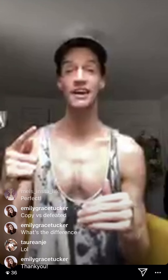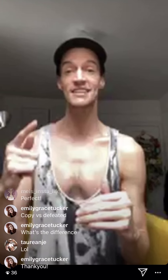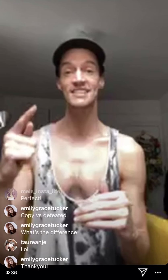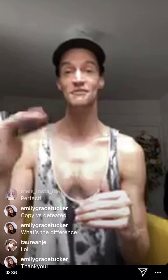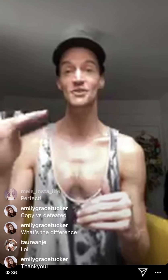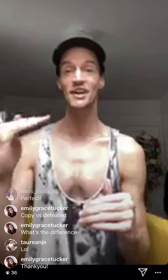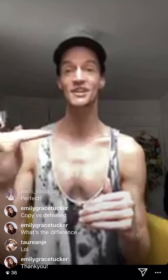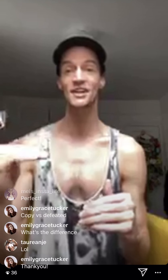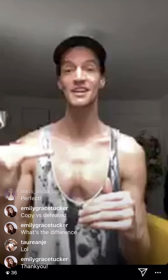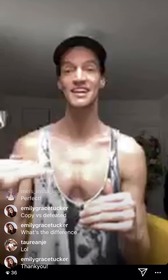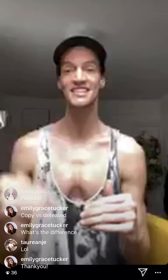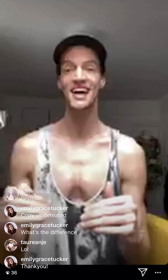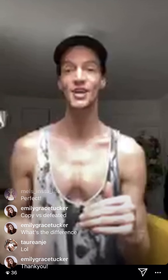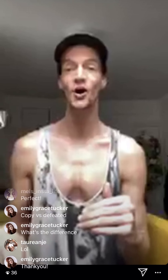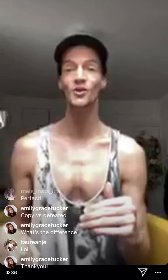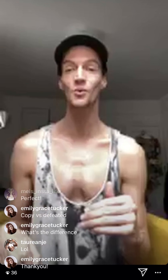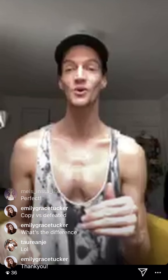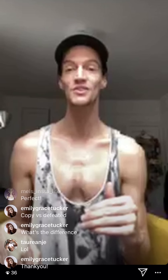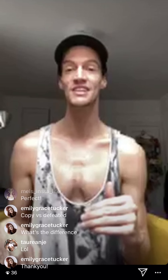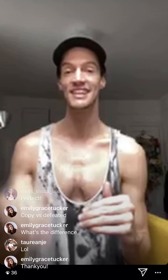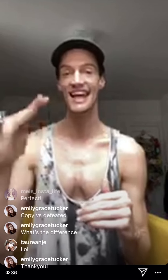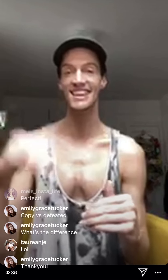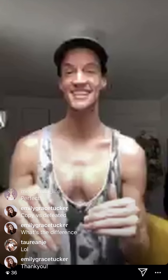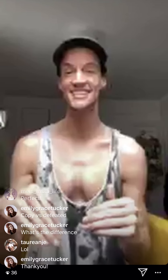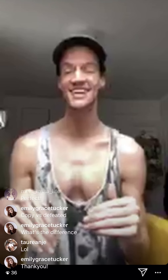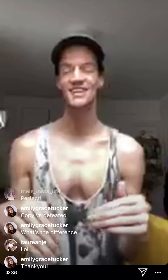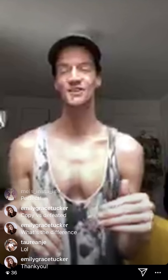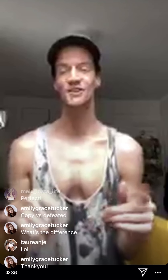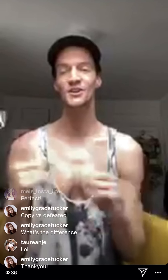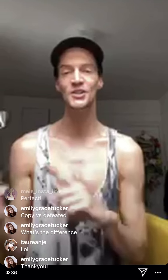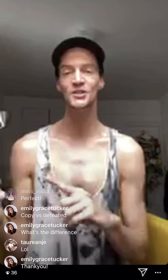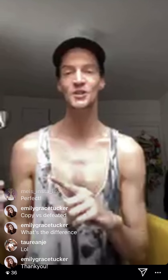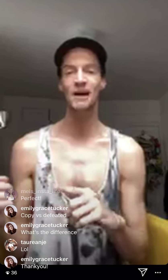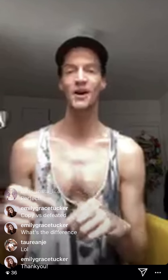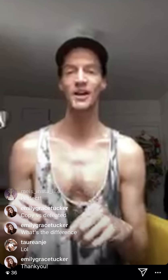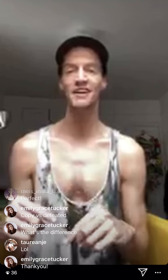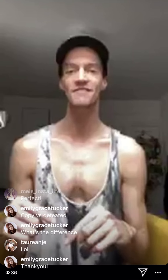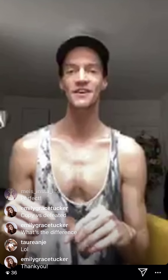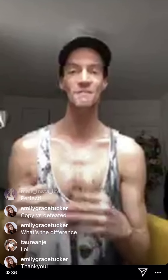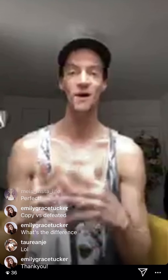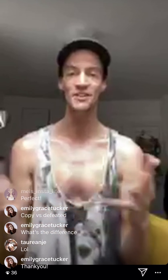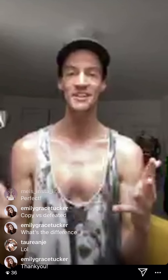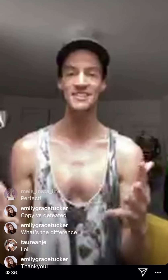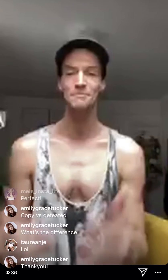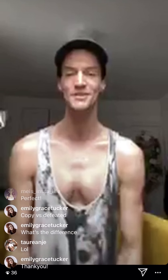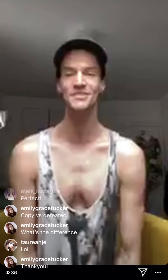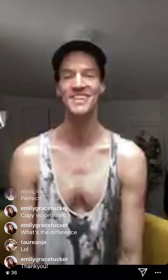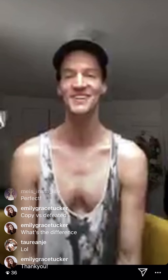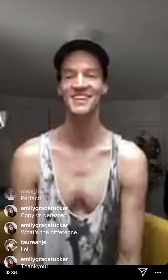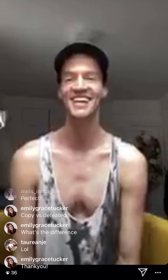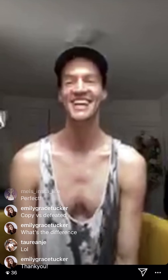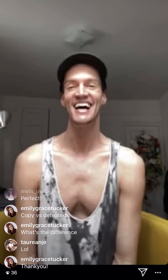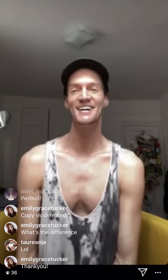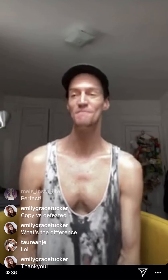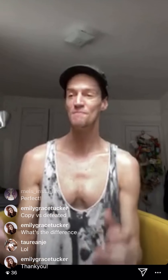if you can assign all the words in that list. So go to YouTube, I archive all these episodes there. Let's